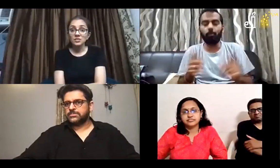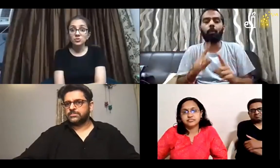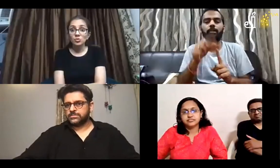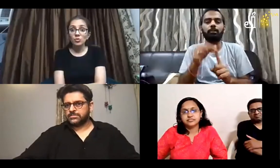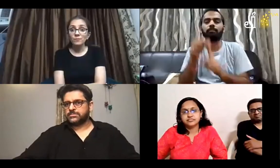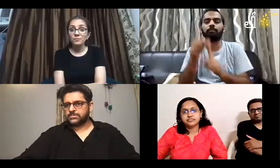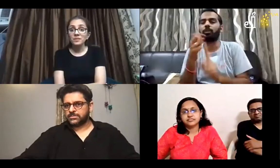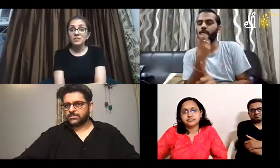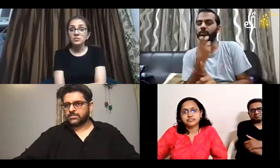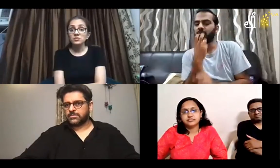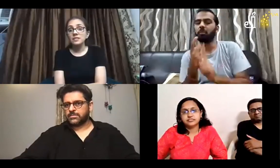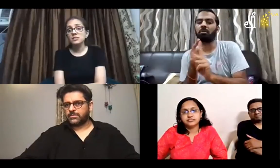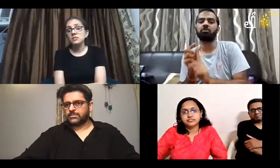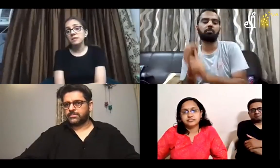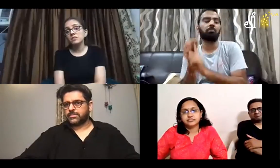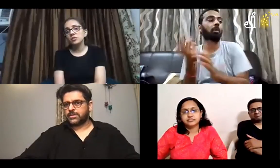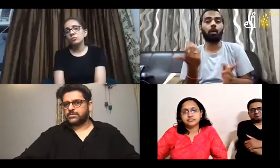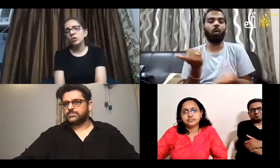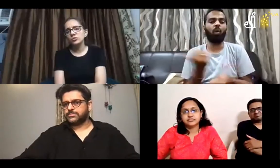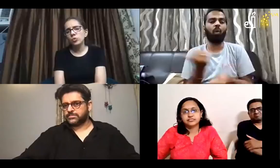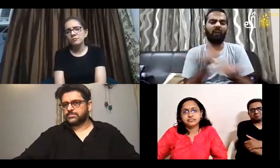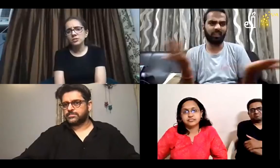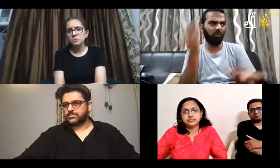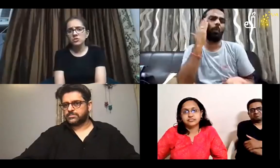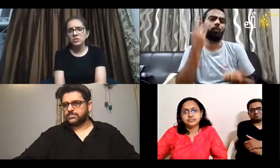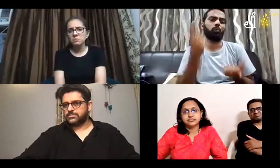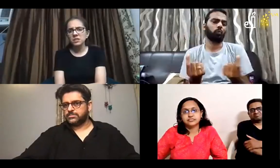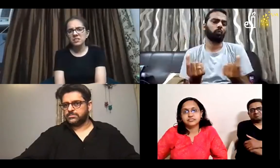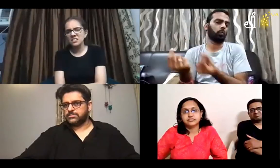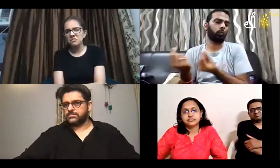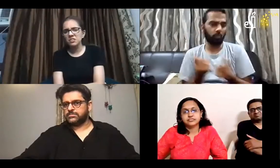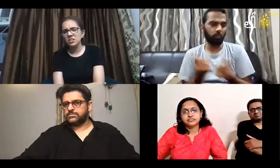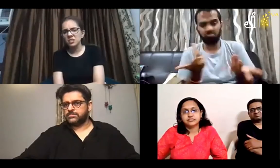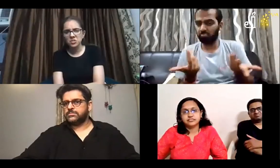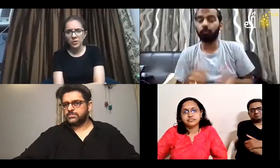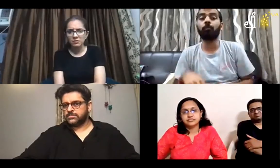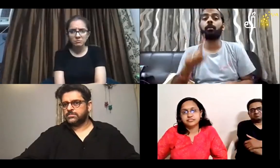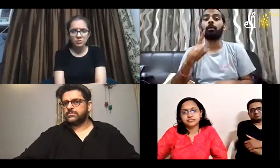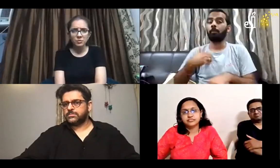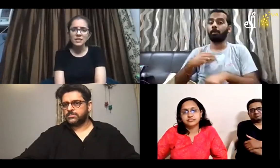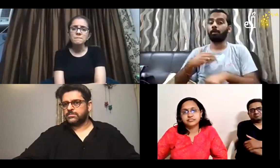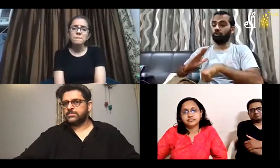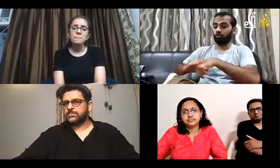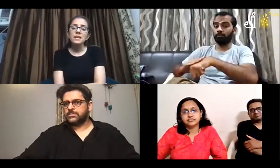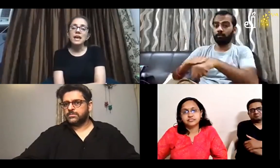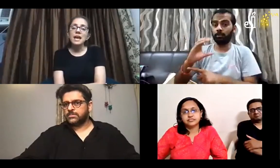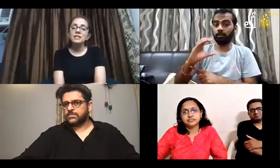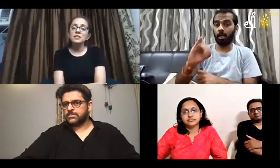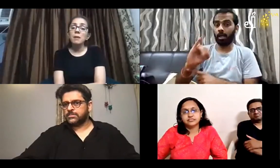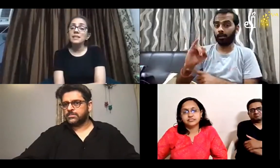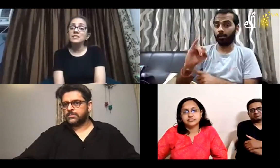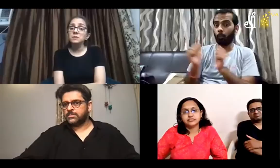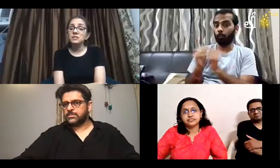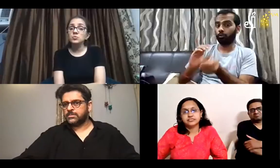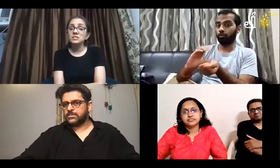technology. So that's we're also going for speech therapy. Rest everything he's doing pretty well. And